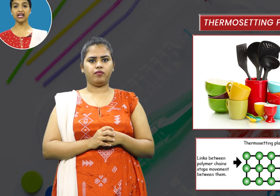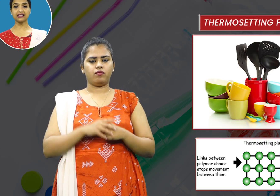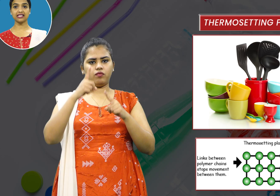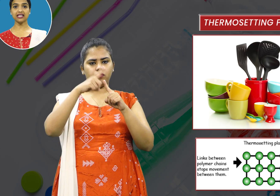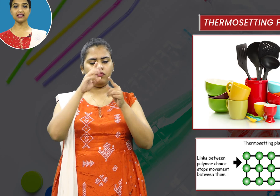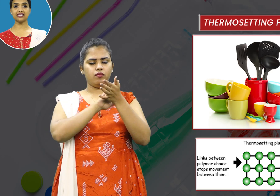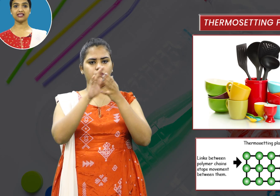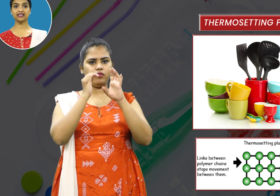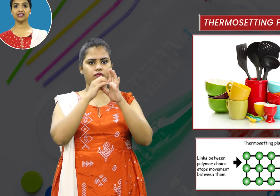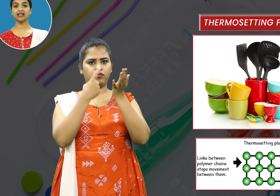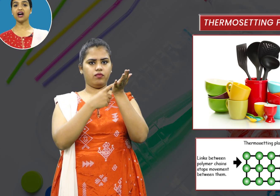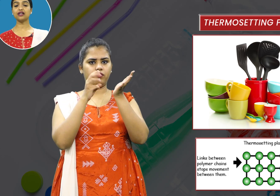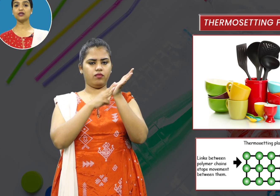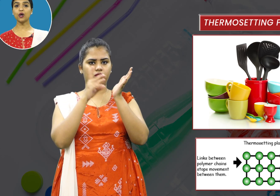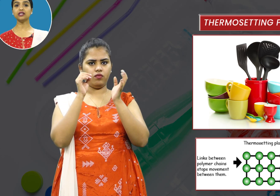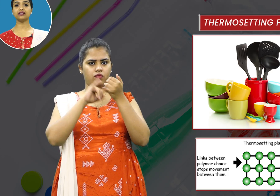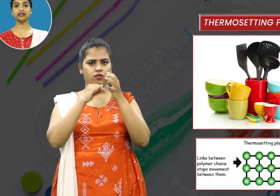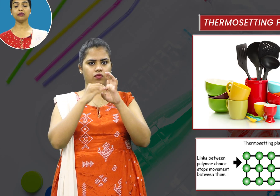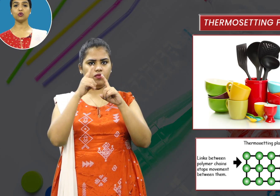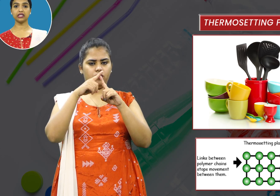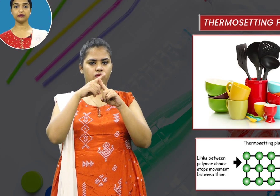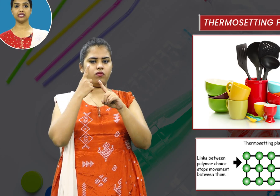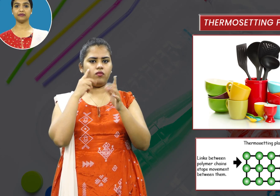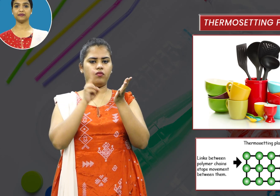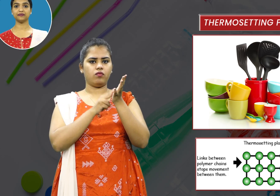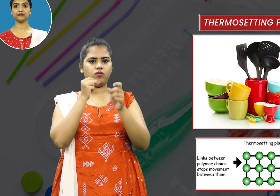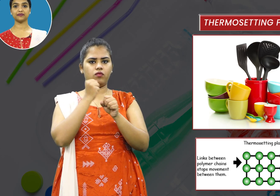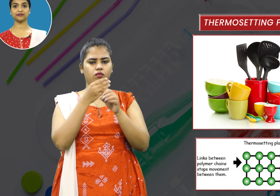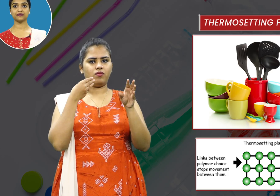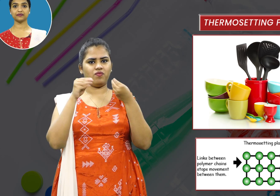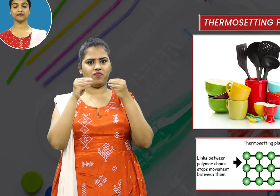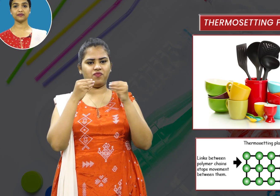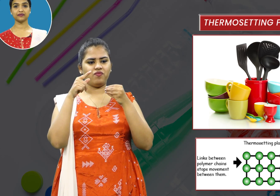Thermosetting plastics are not remoldable.